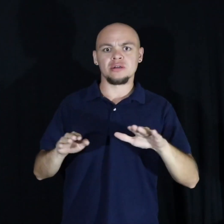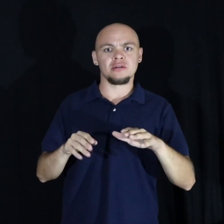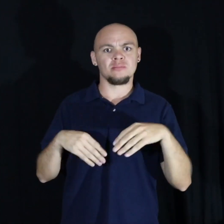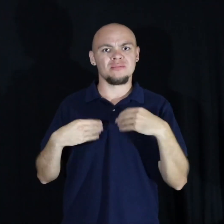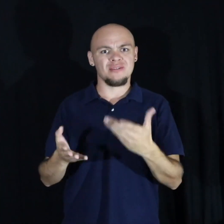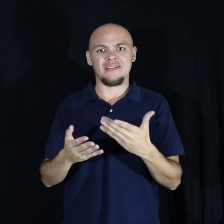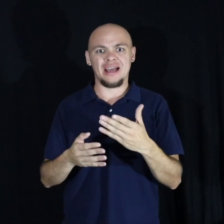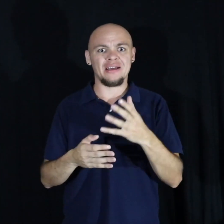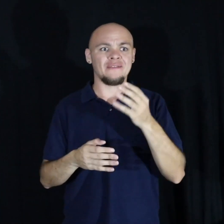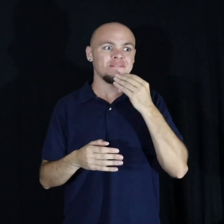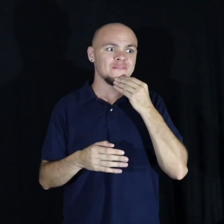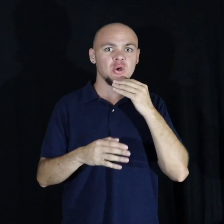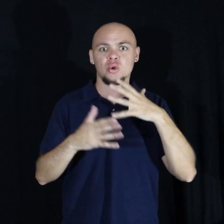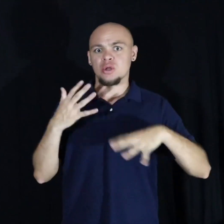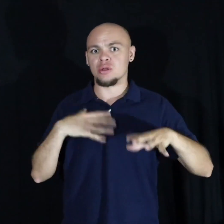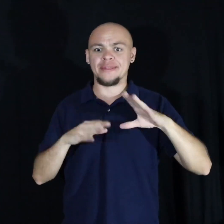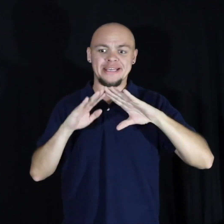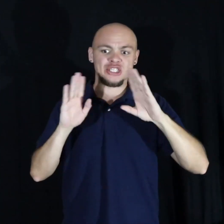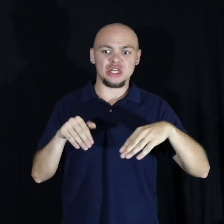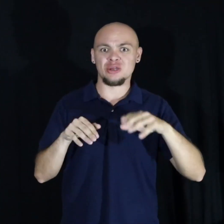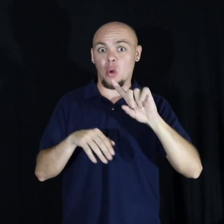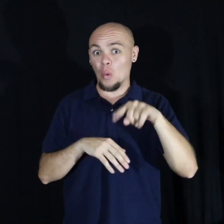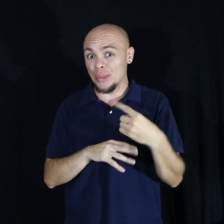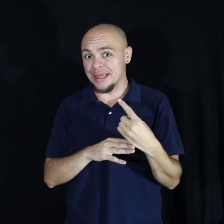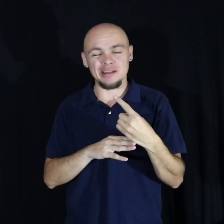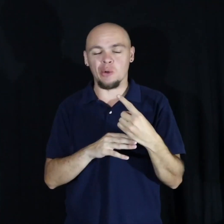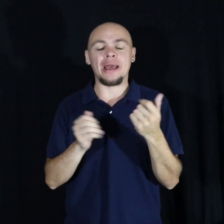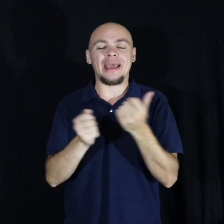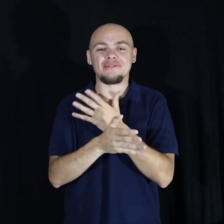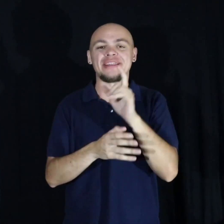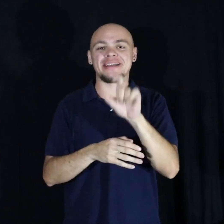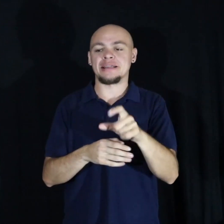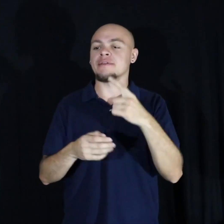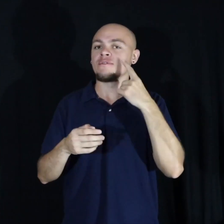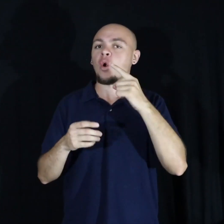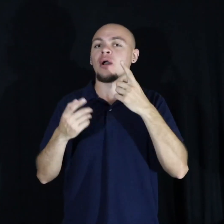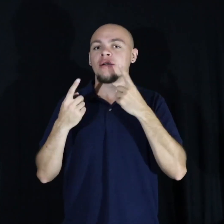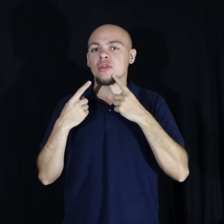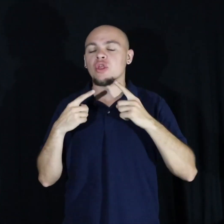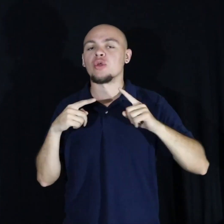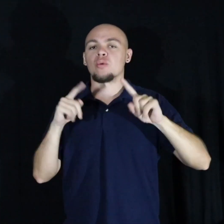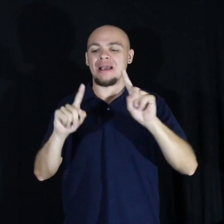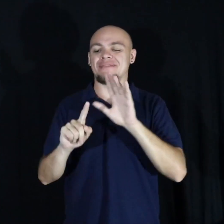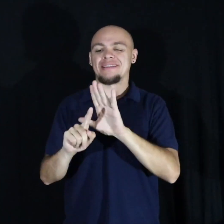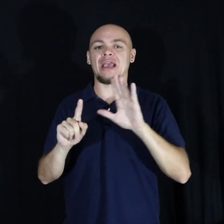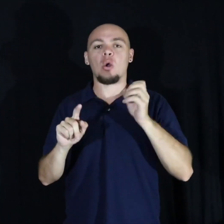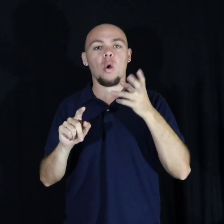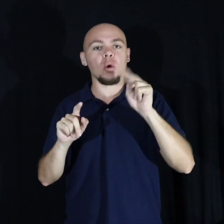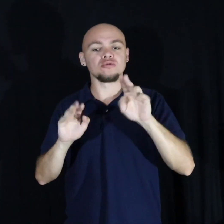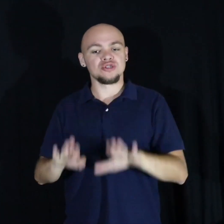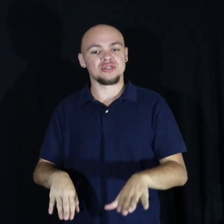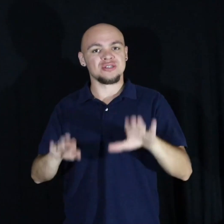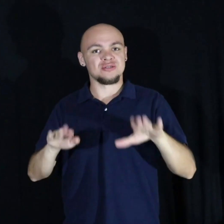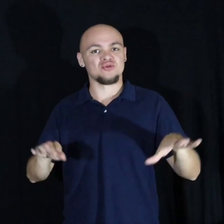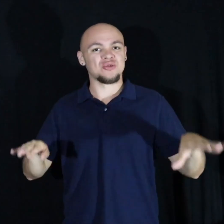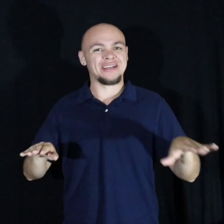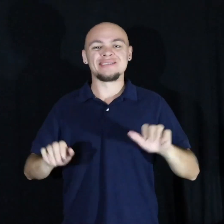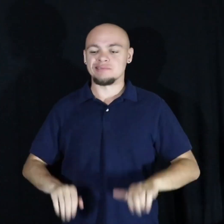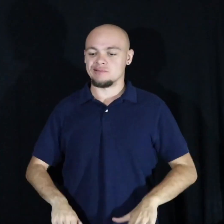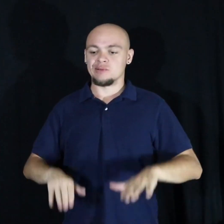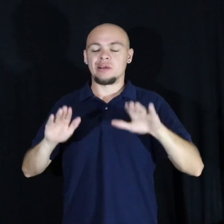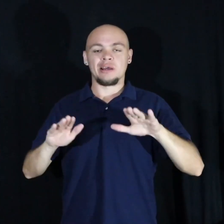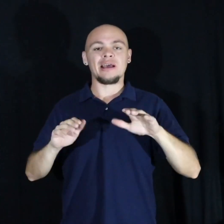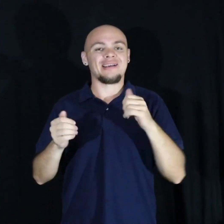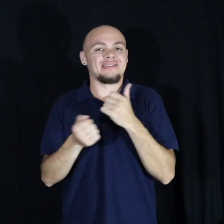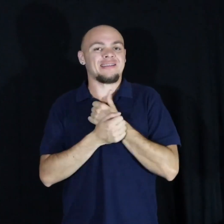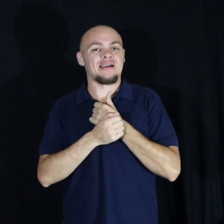shelter everything that they need to survive, to thrive, and to raise their own children with a love that